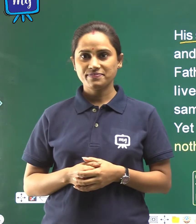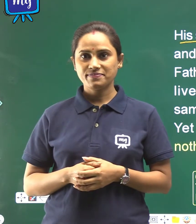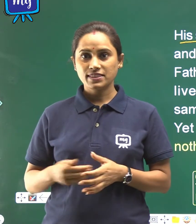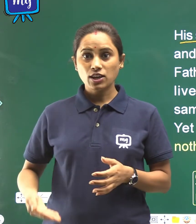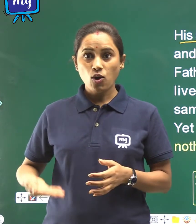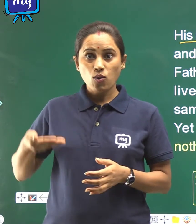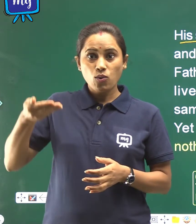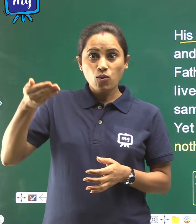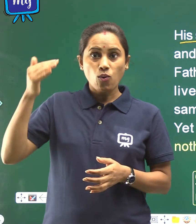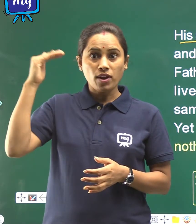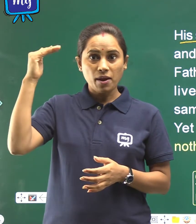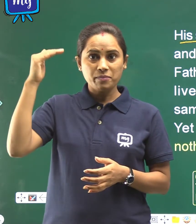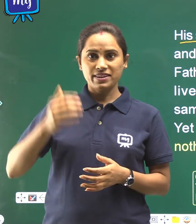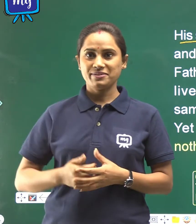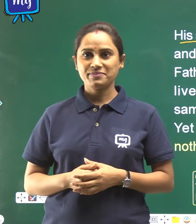grown up